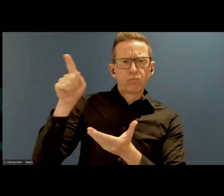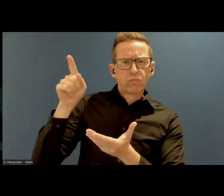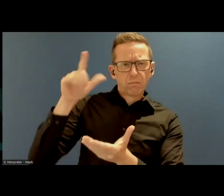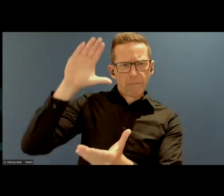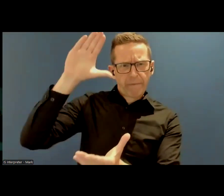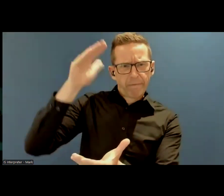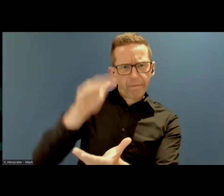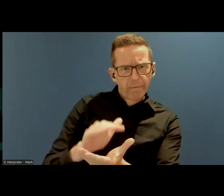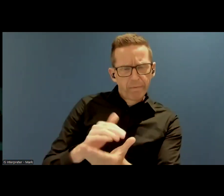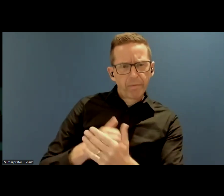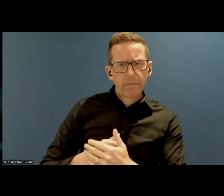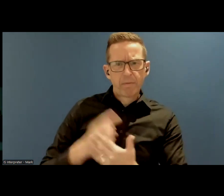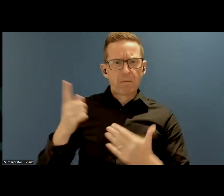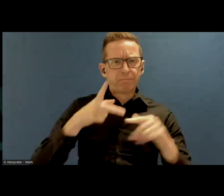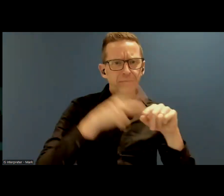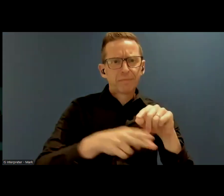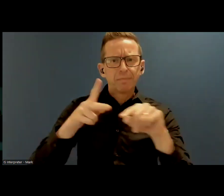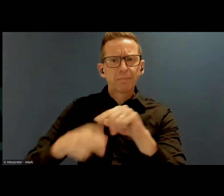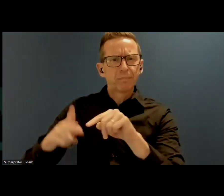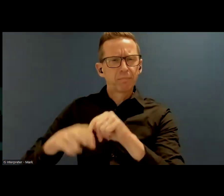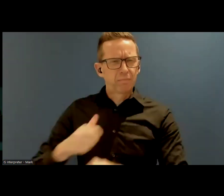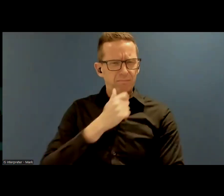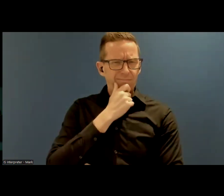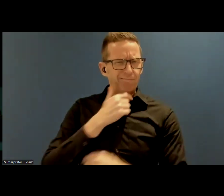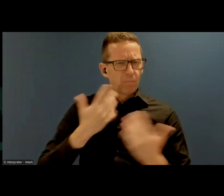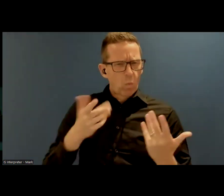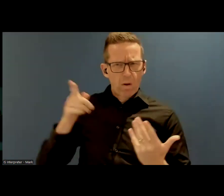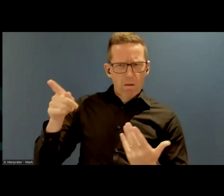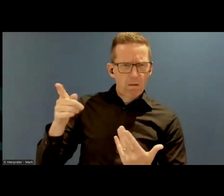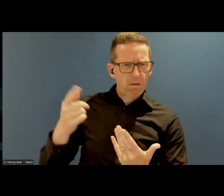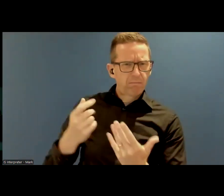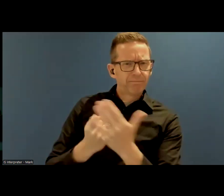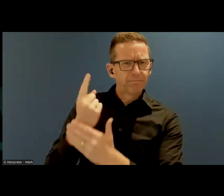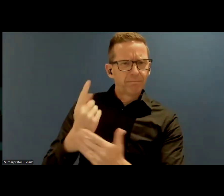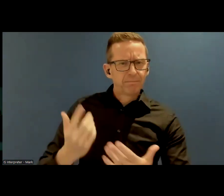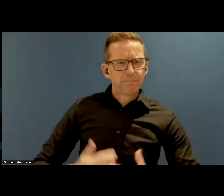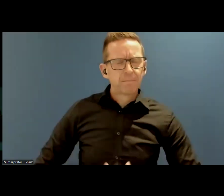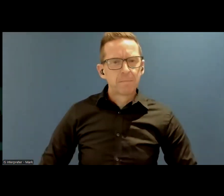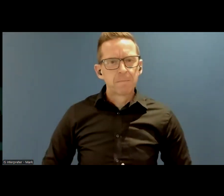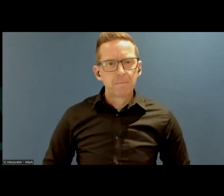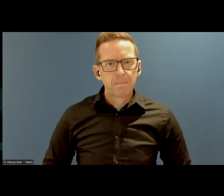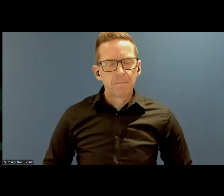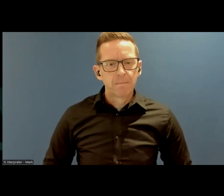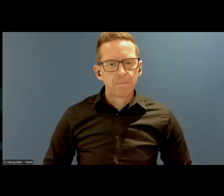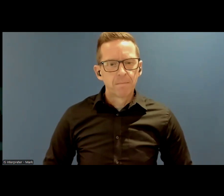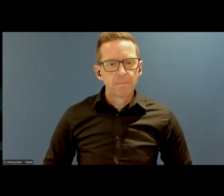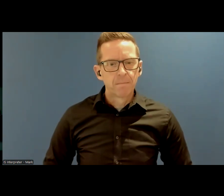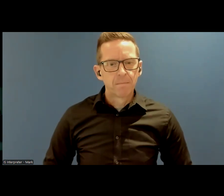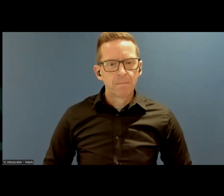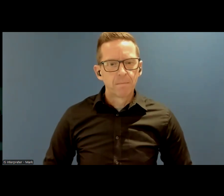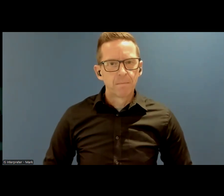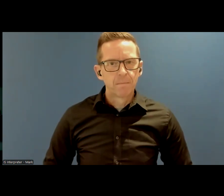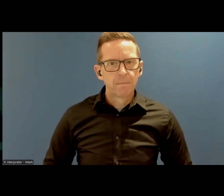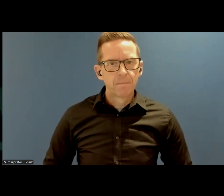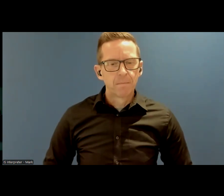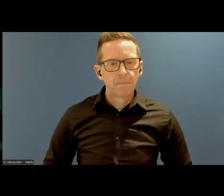cooperation cuts are taken. How it has benefited persons with disability